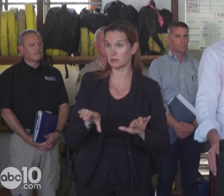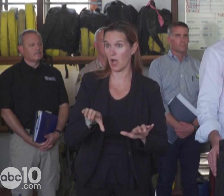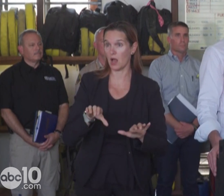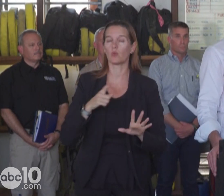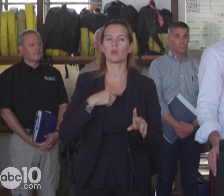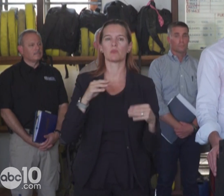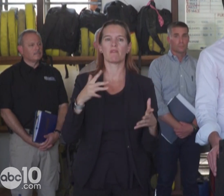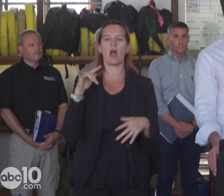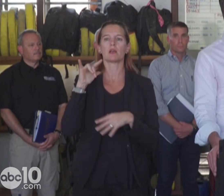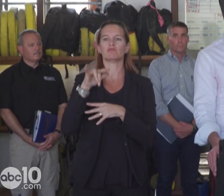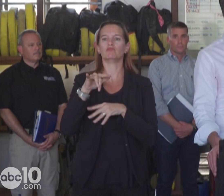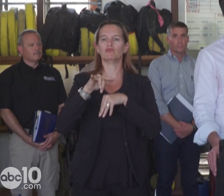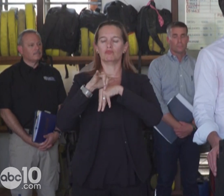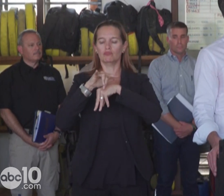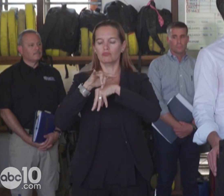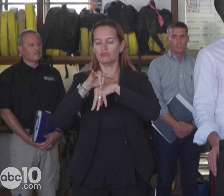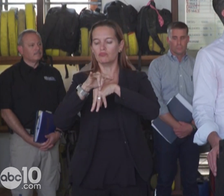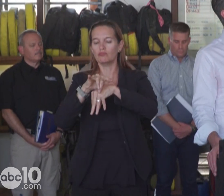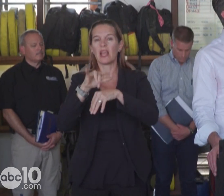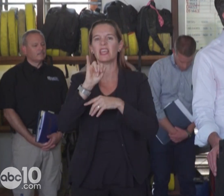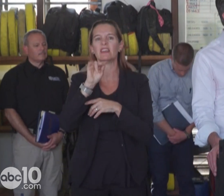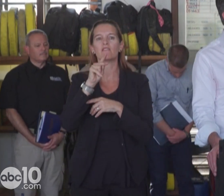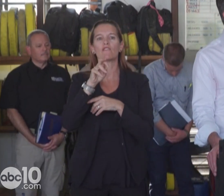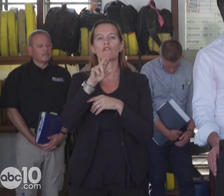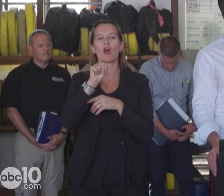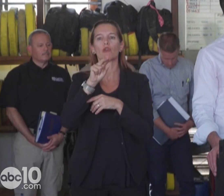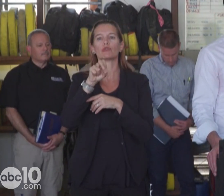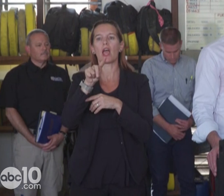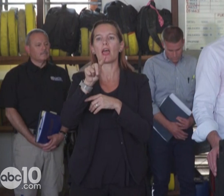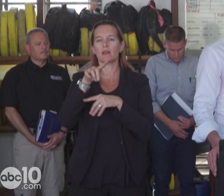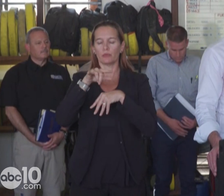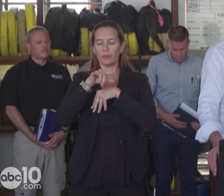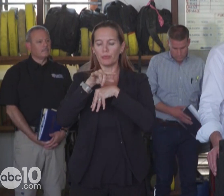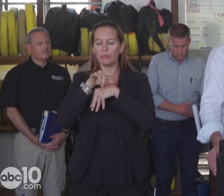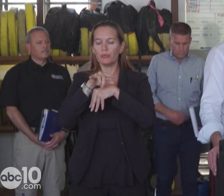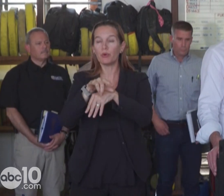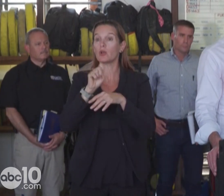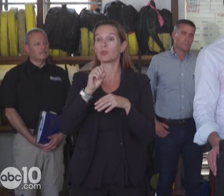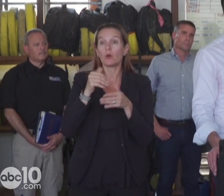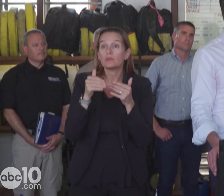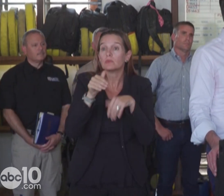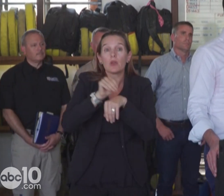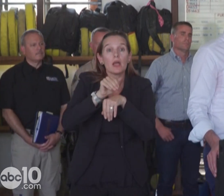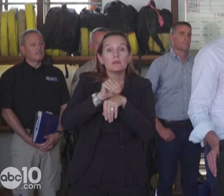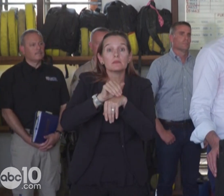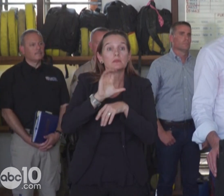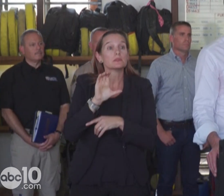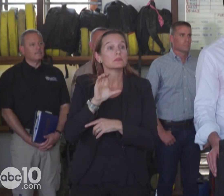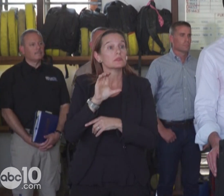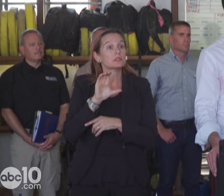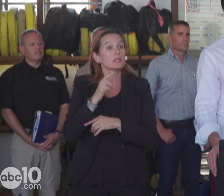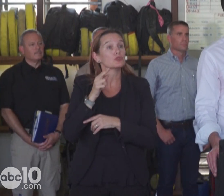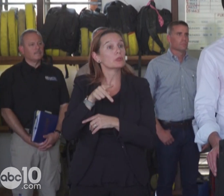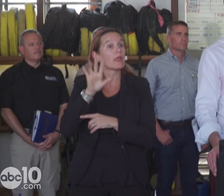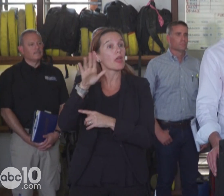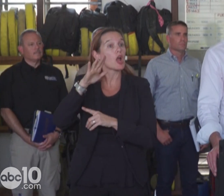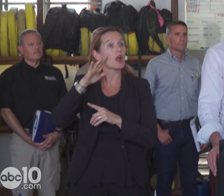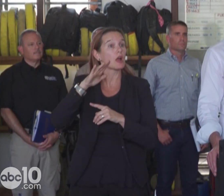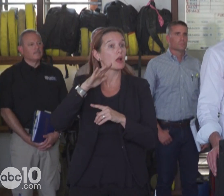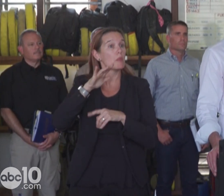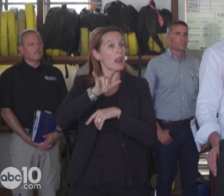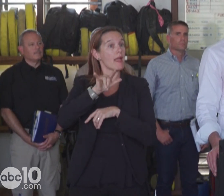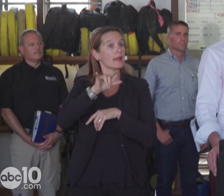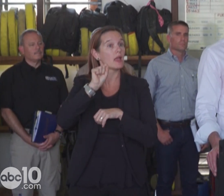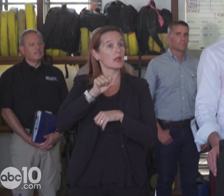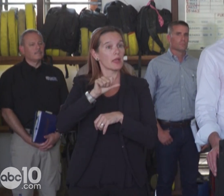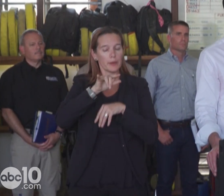resources, infrared technology, so even during nighttime, the California Highway Patrol and its planes can do a lot of that investigation